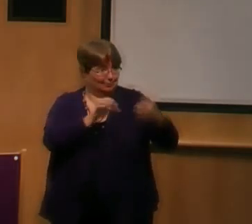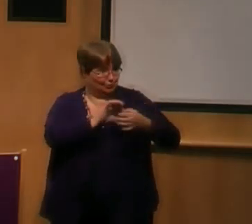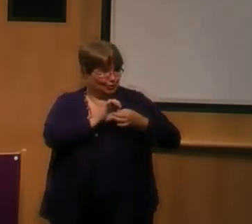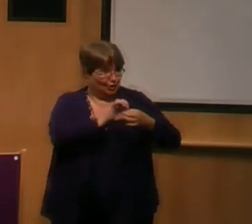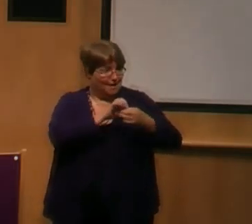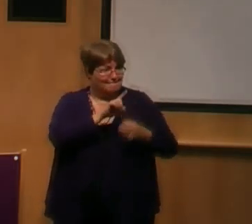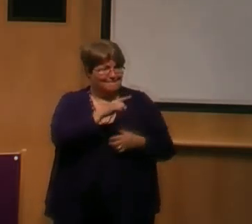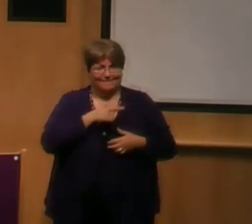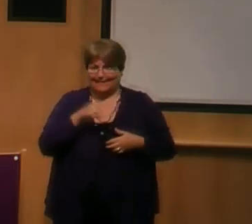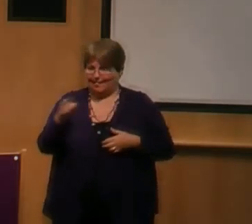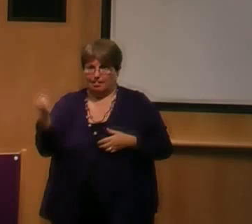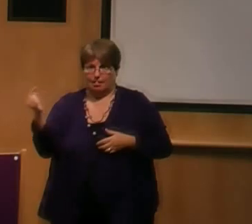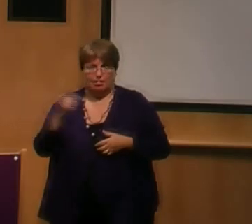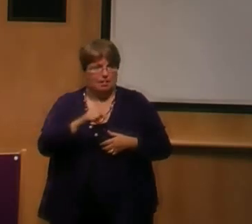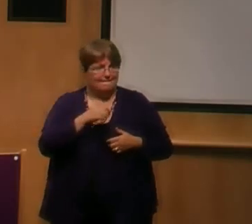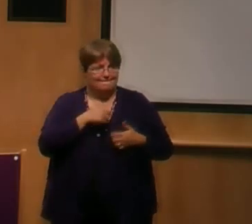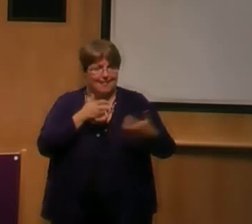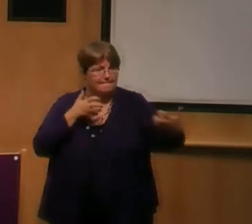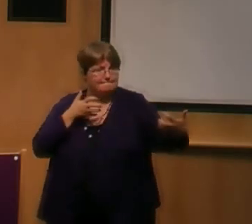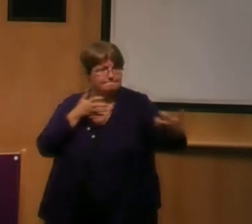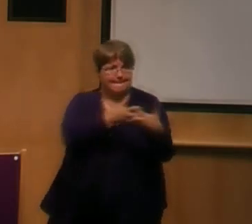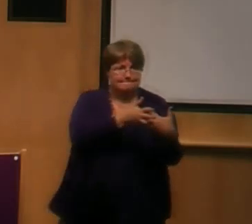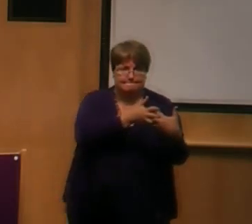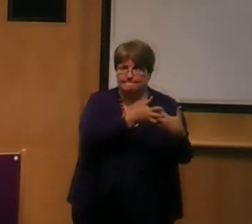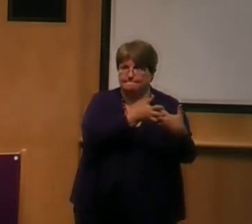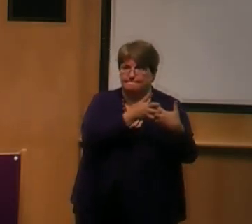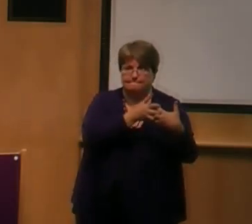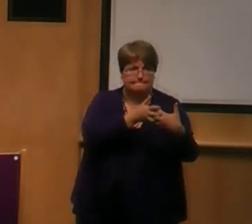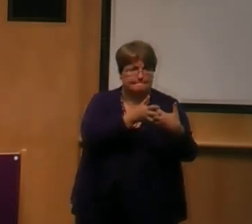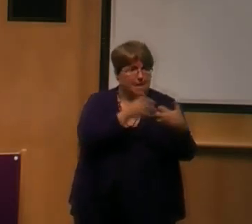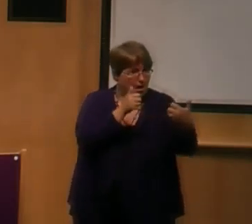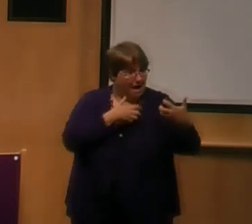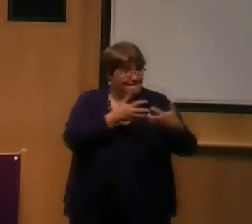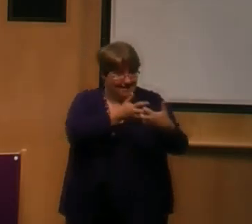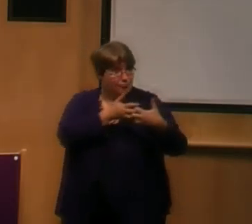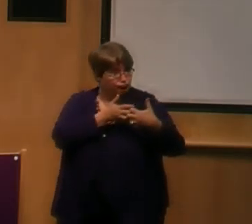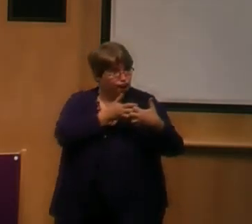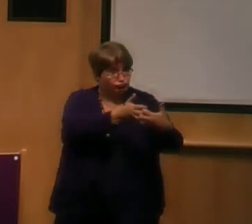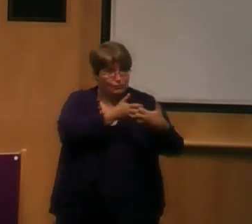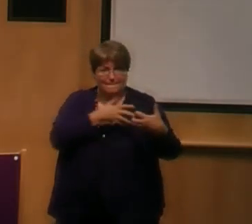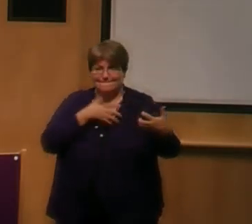with Northern Ireland Deaf Youth Association, but I think Ashley came over with just them not being able to do the job straight away.